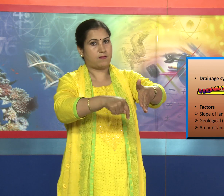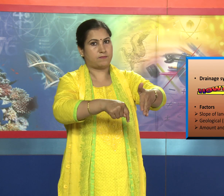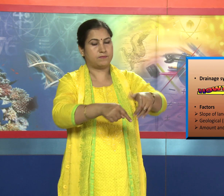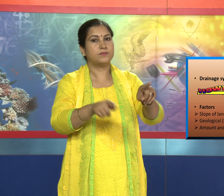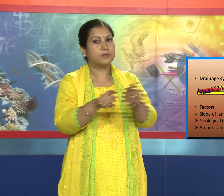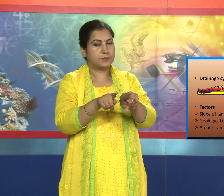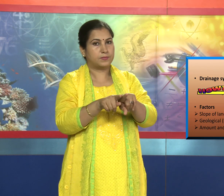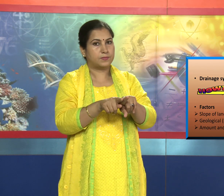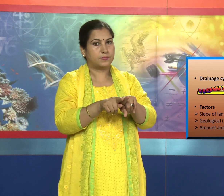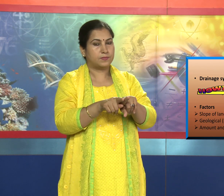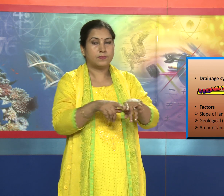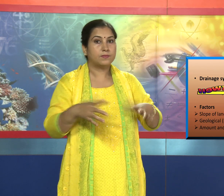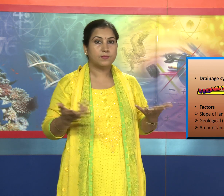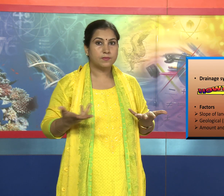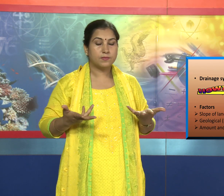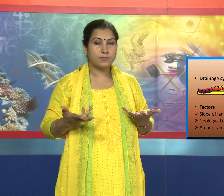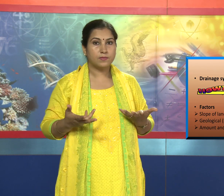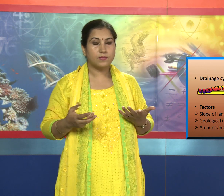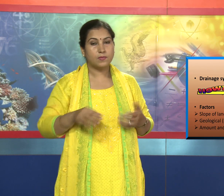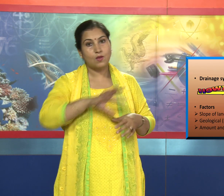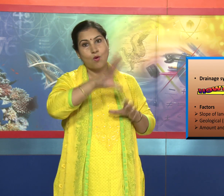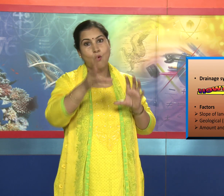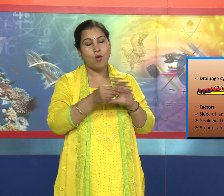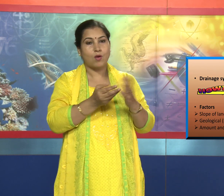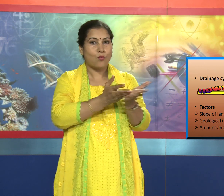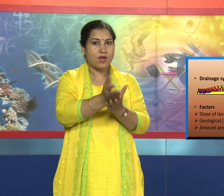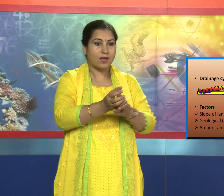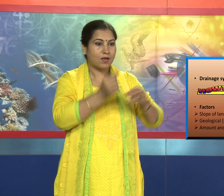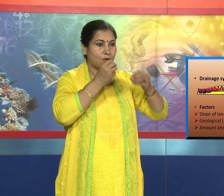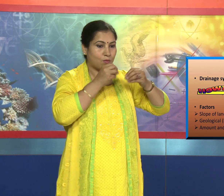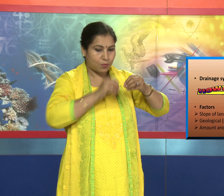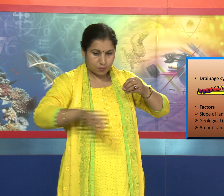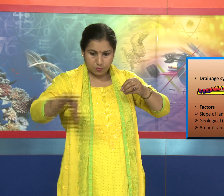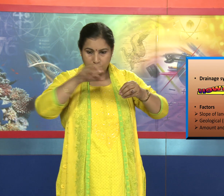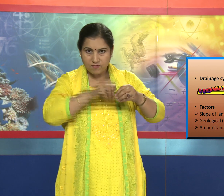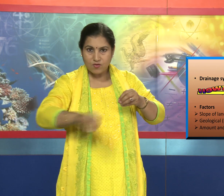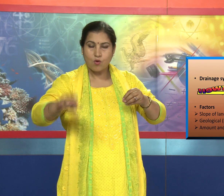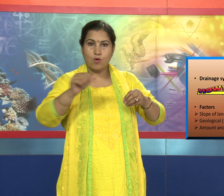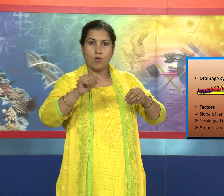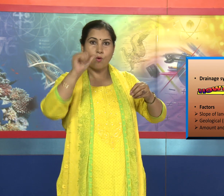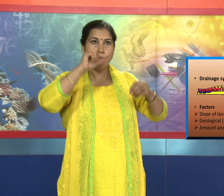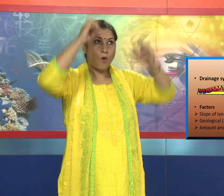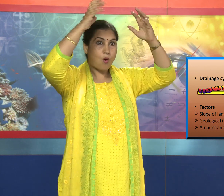Therefore, the whole pattern of flow of rainwater on the